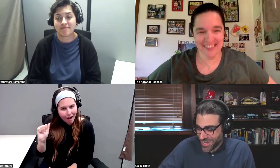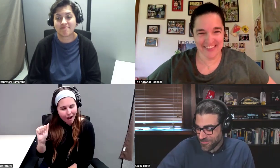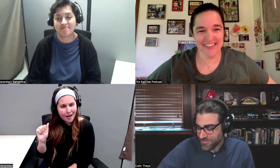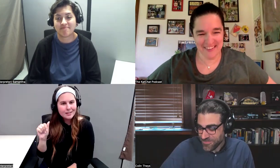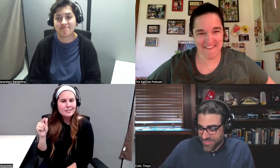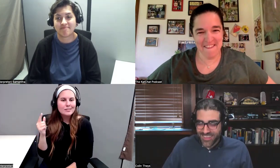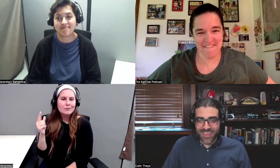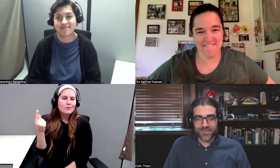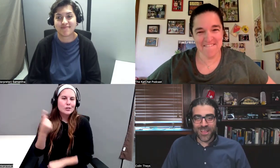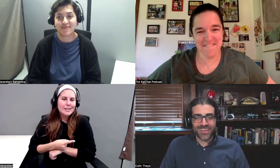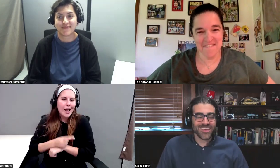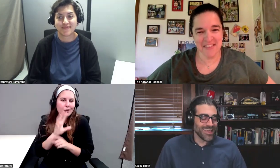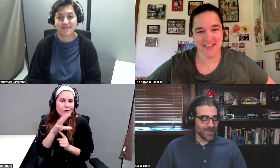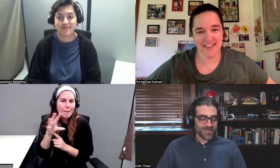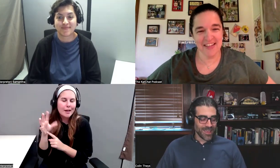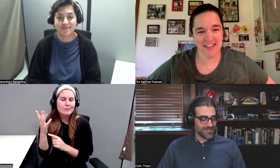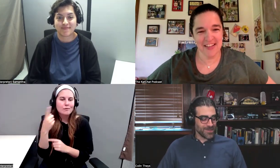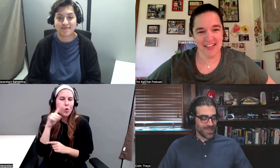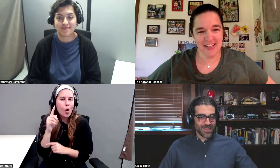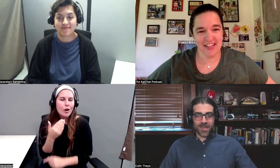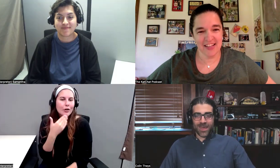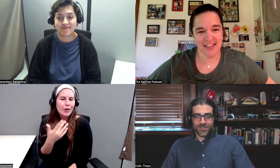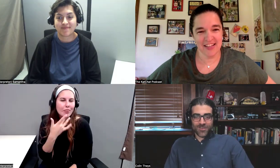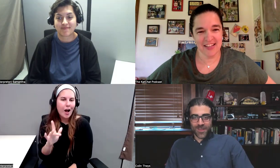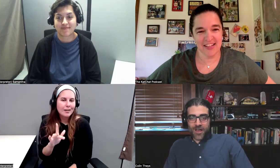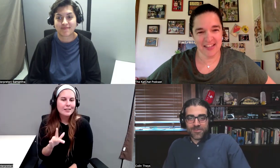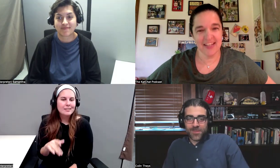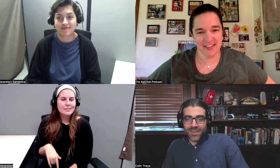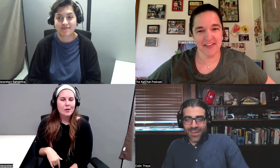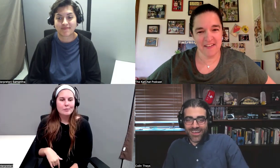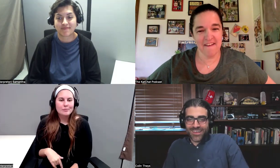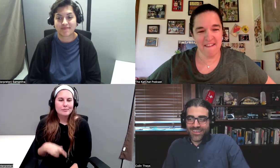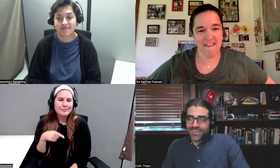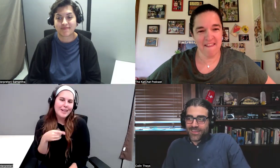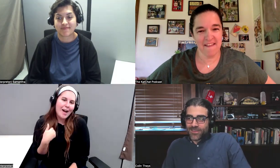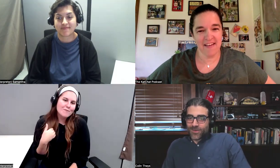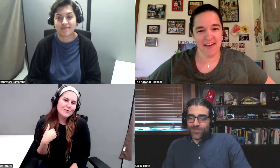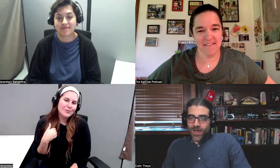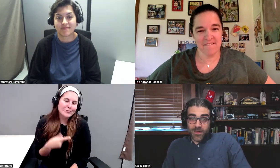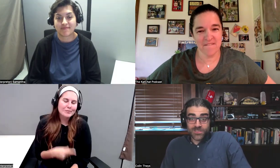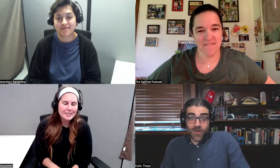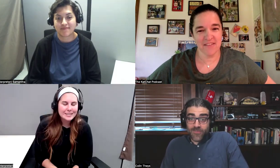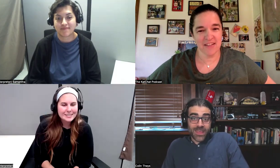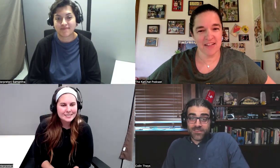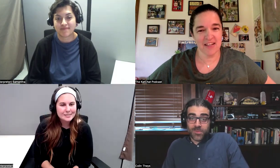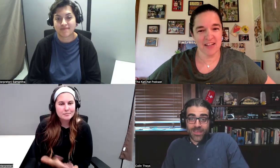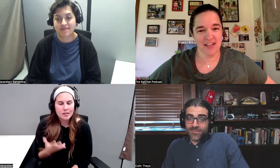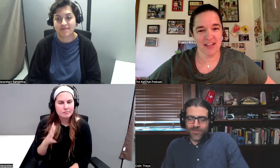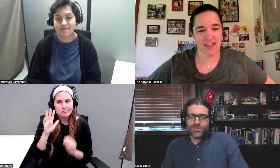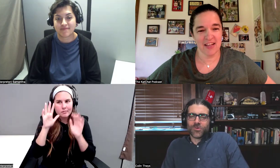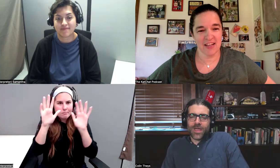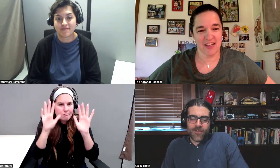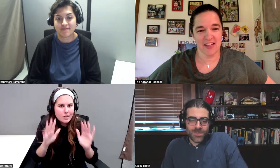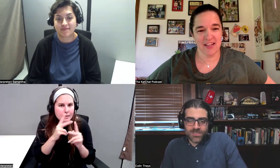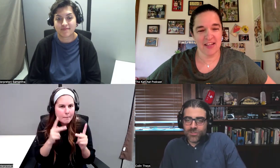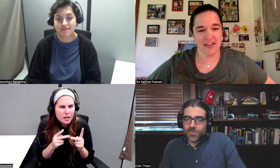Picchu. That's good luck. And I tied it to my iPad. It just fell off. But it was a fantastic place. The